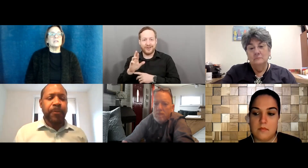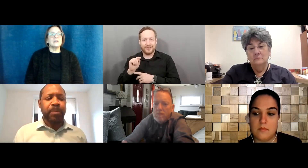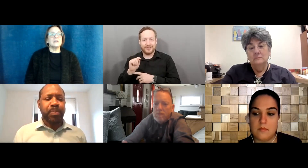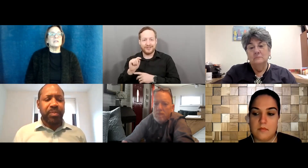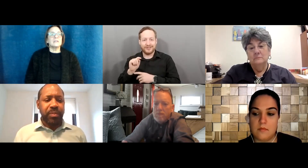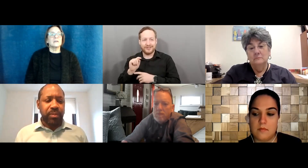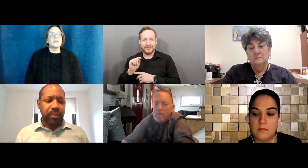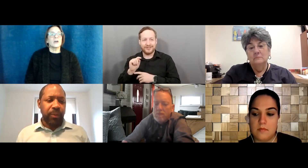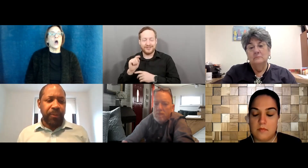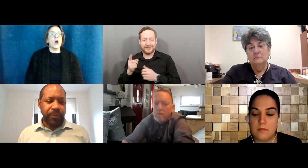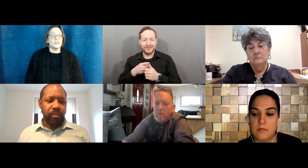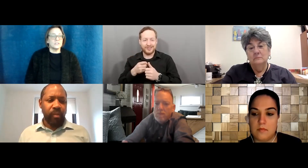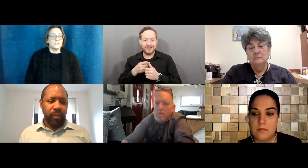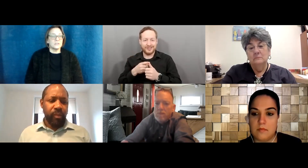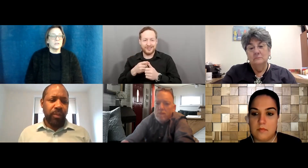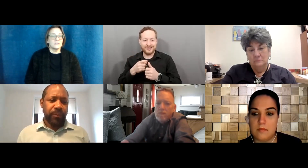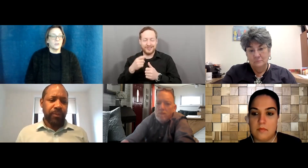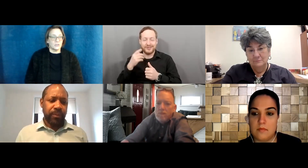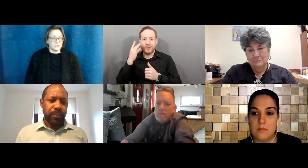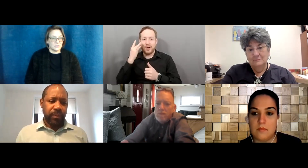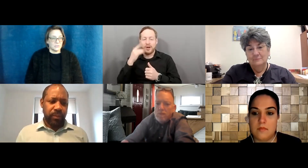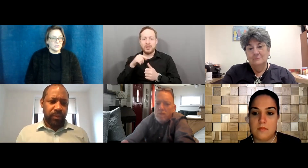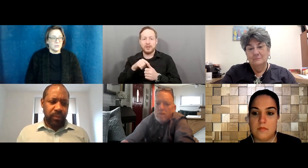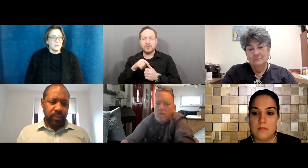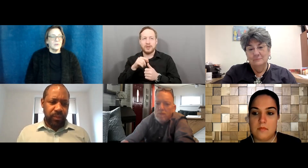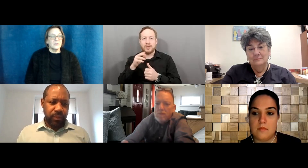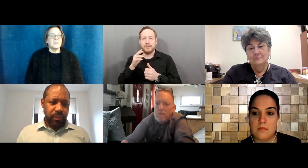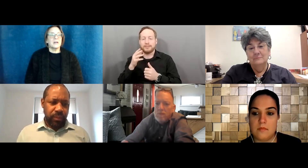we need the cart first